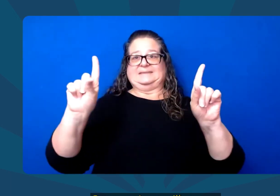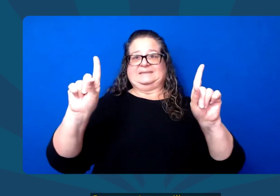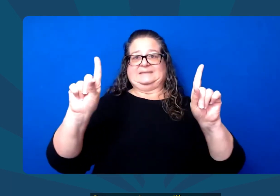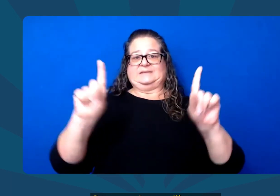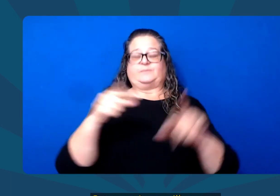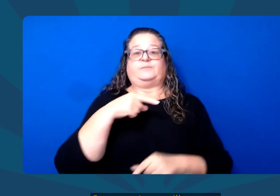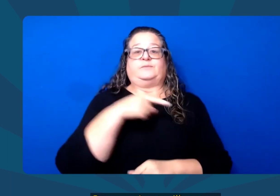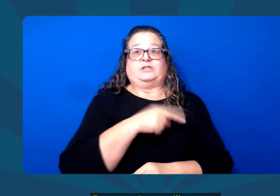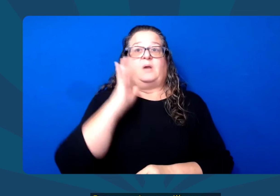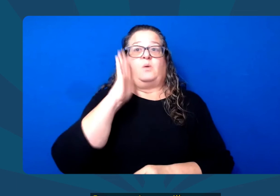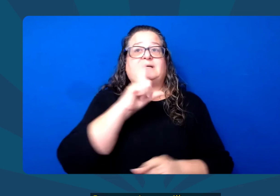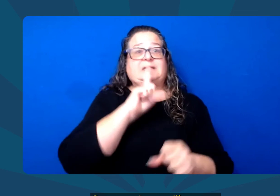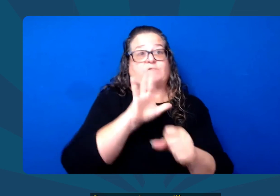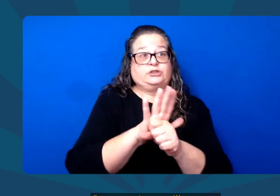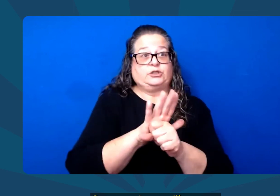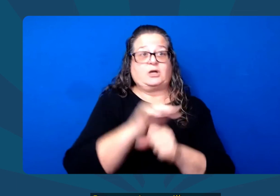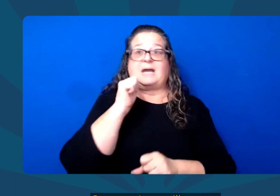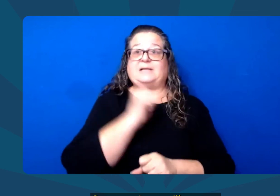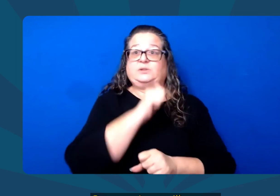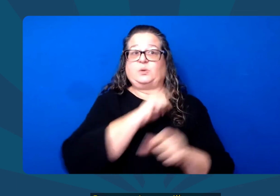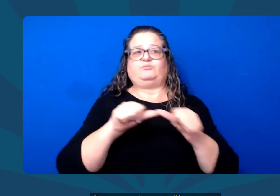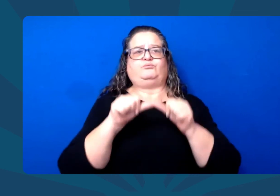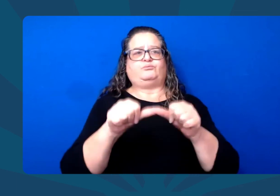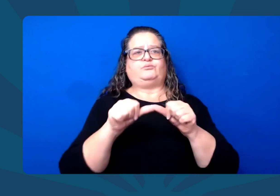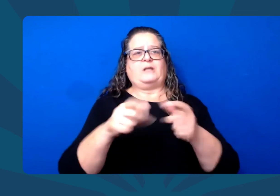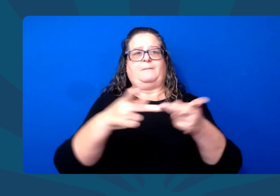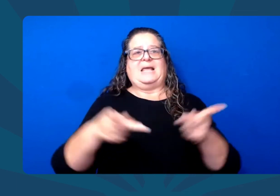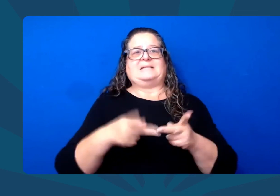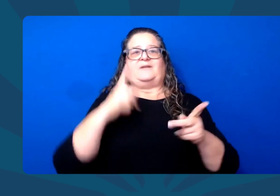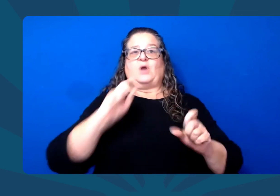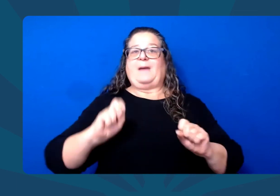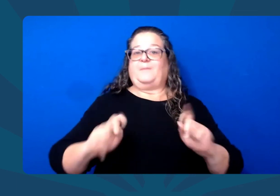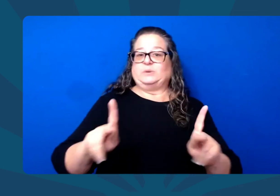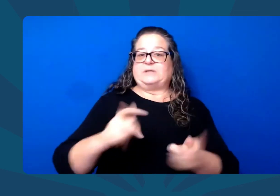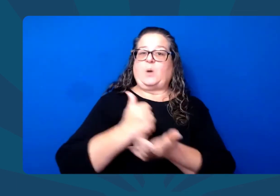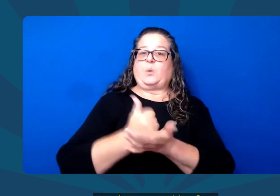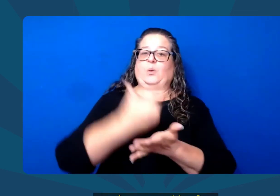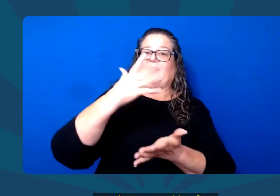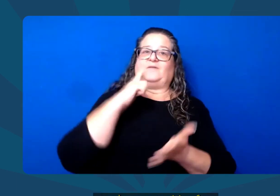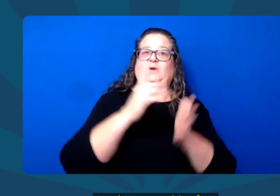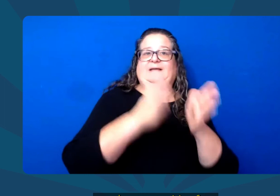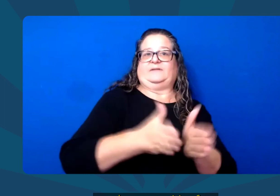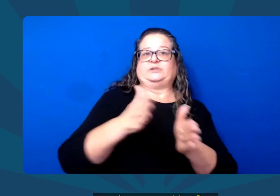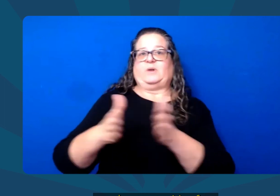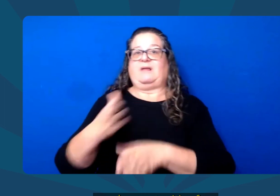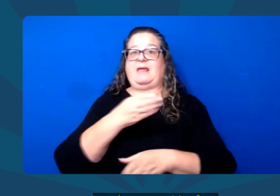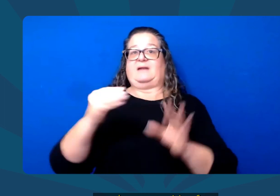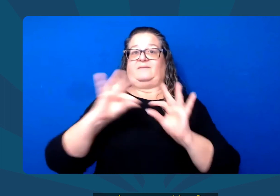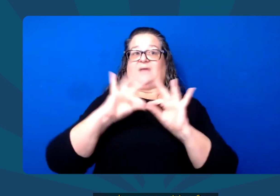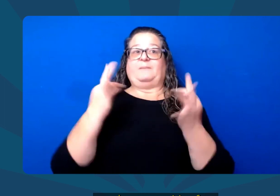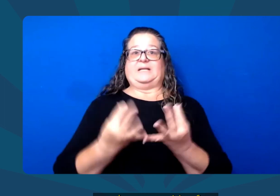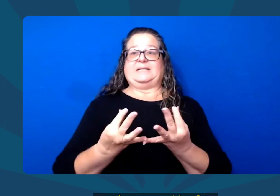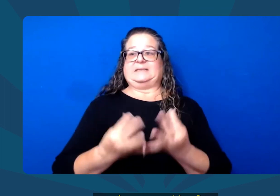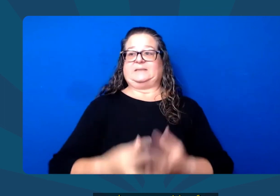Suzanne Luntz will ensure that Arizona continues to be a place of prosperity and opportunities for